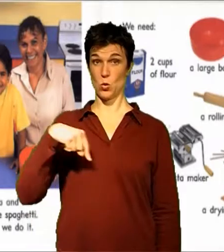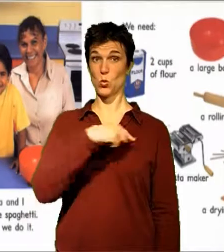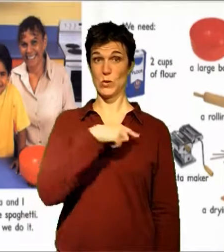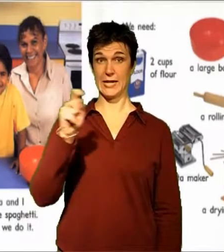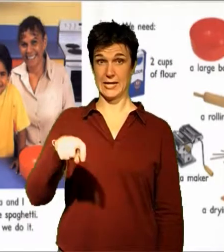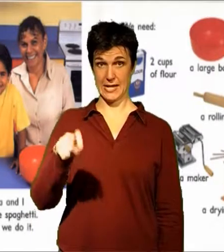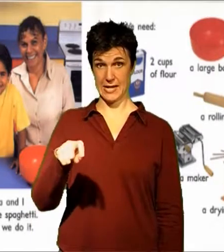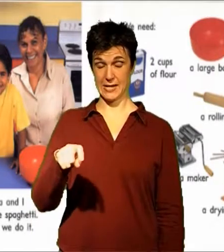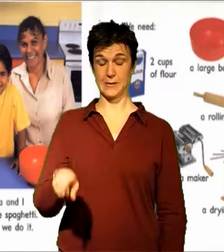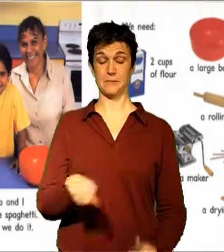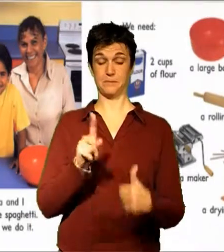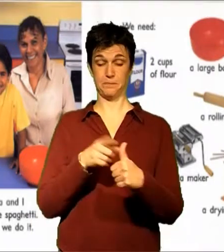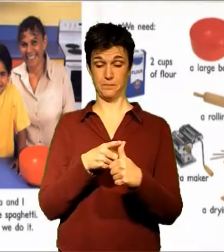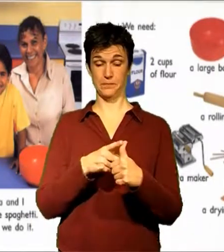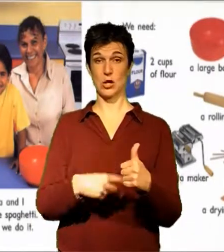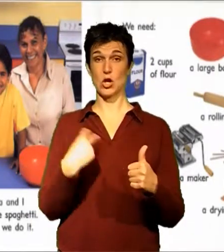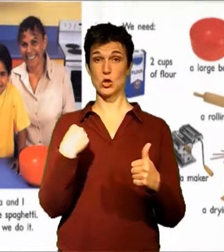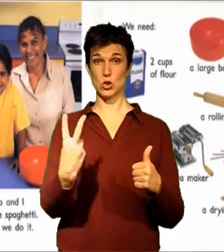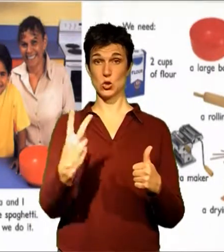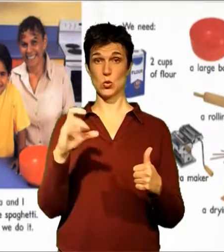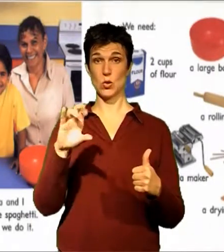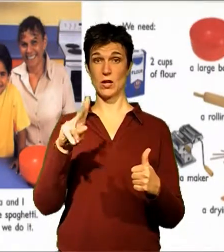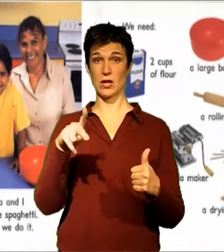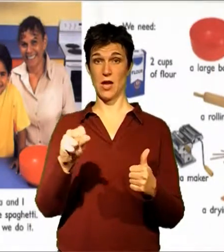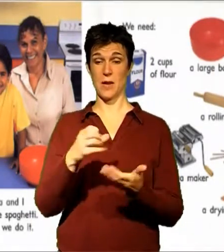We need 2 cups of flour,